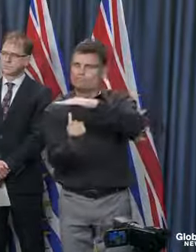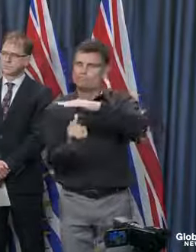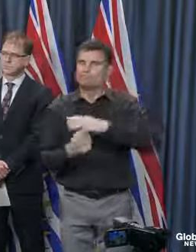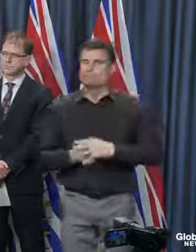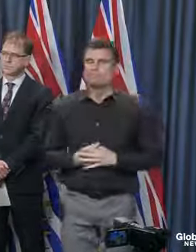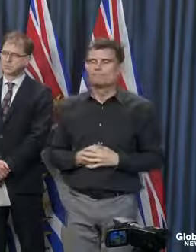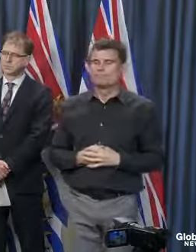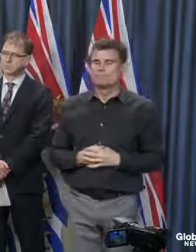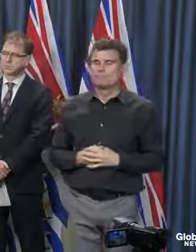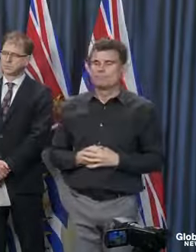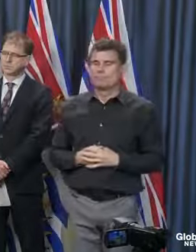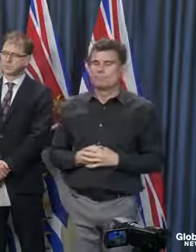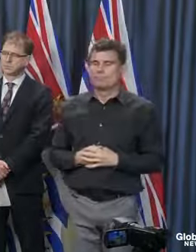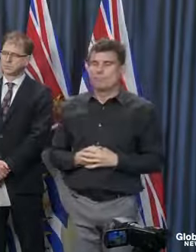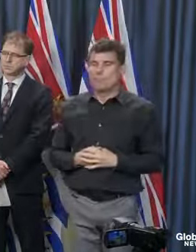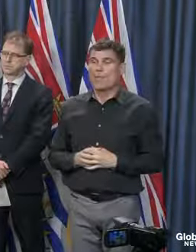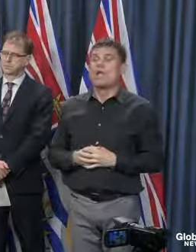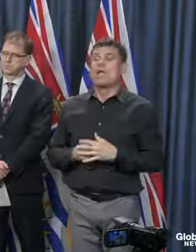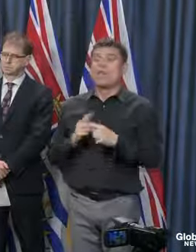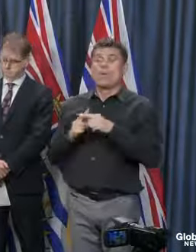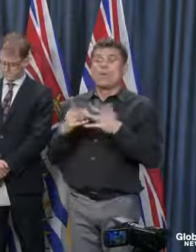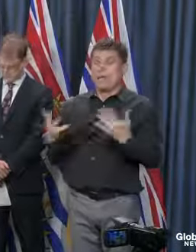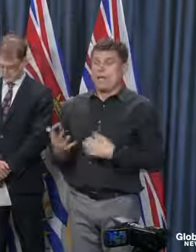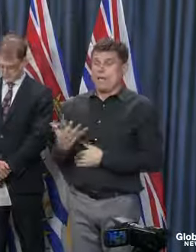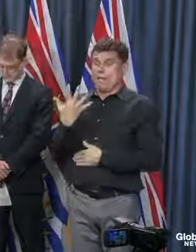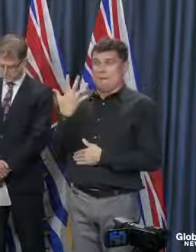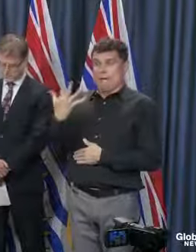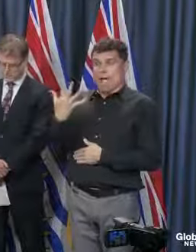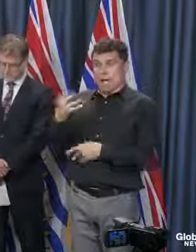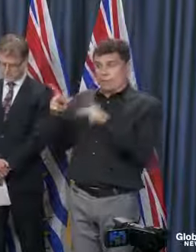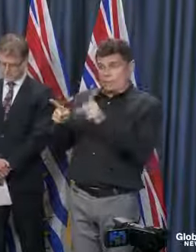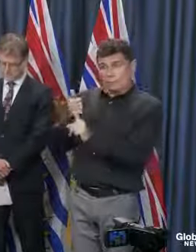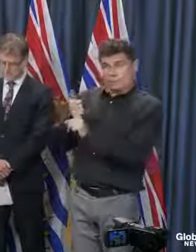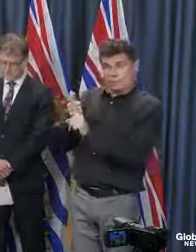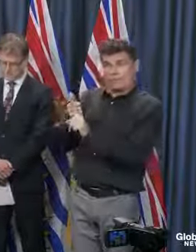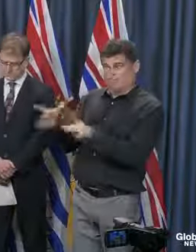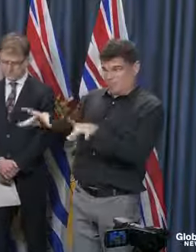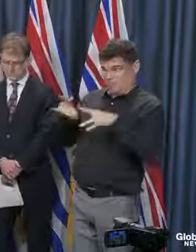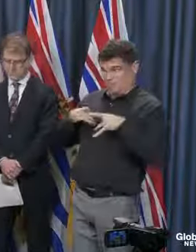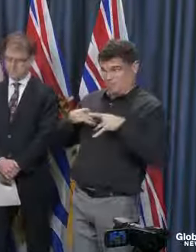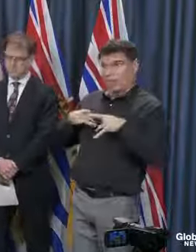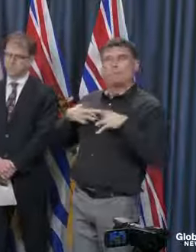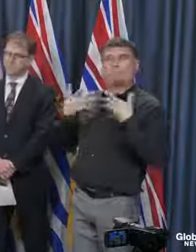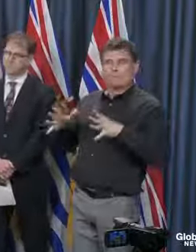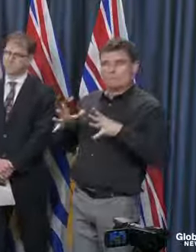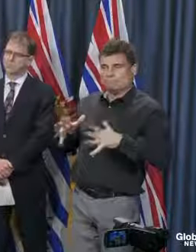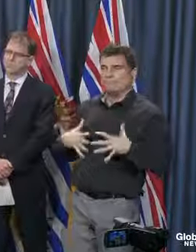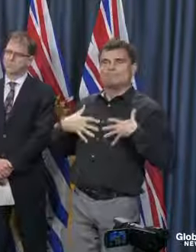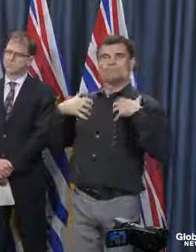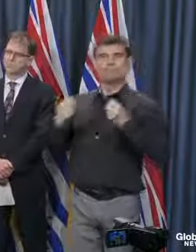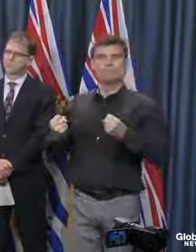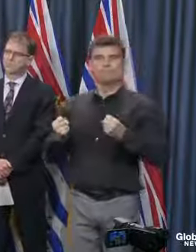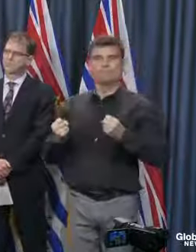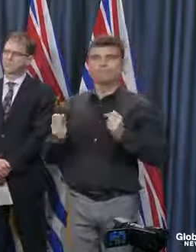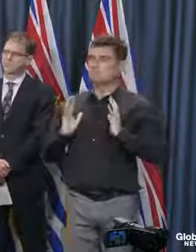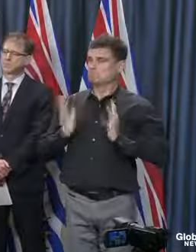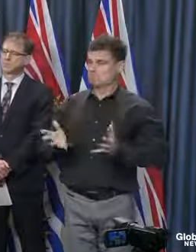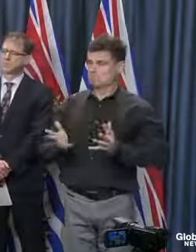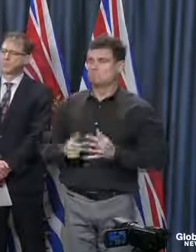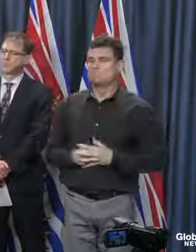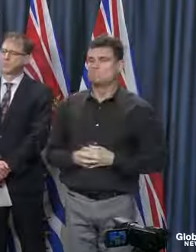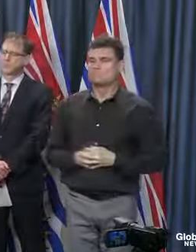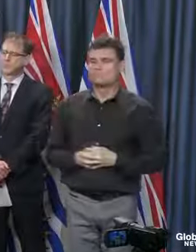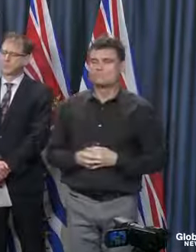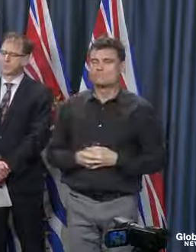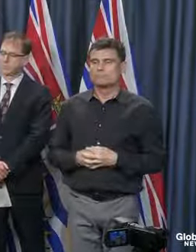be fully recovered, although there are many more whose symptoms have resolved, and we're just waiting